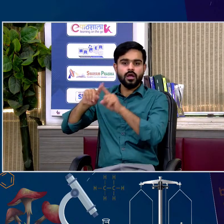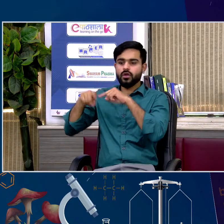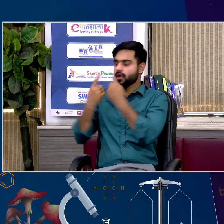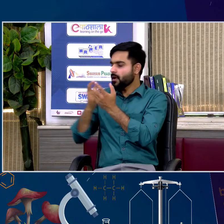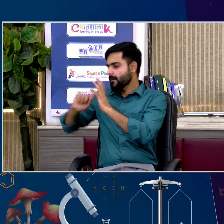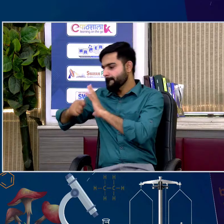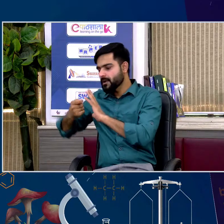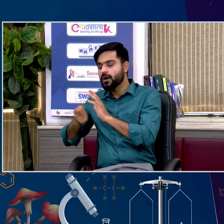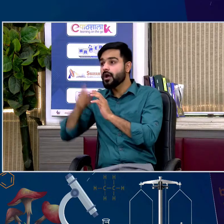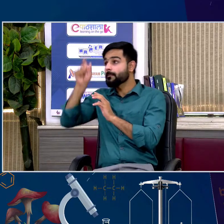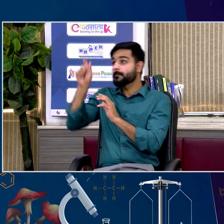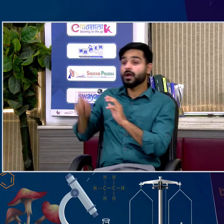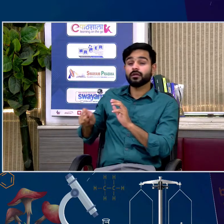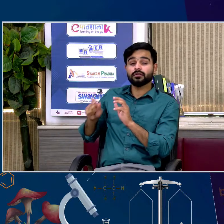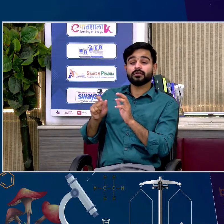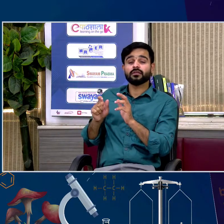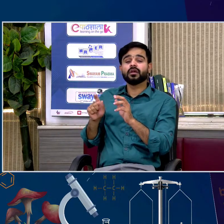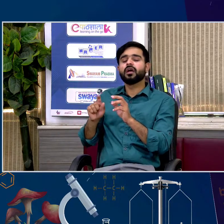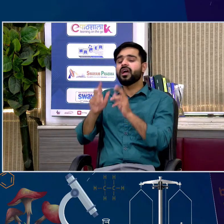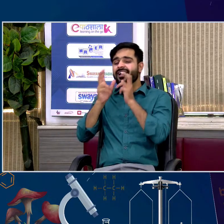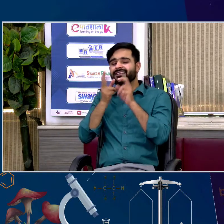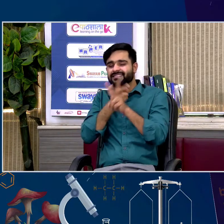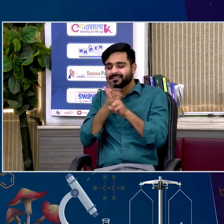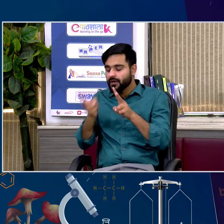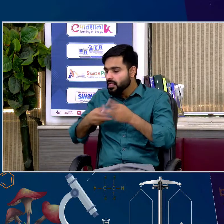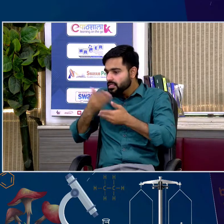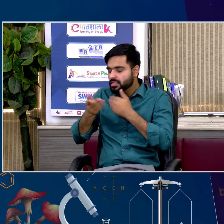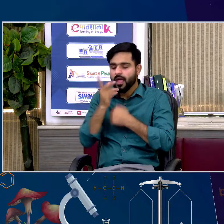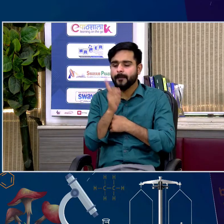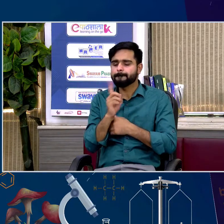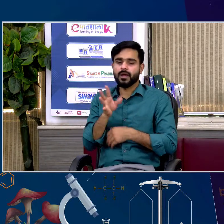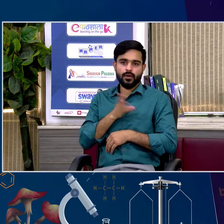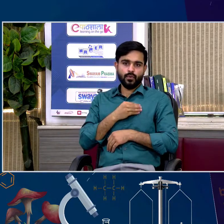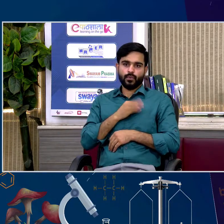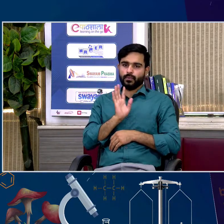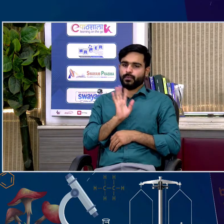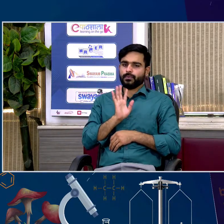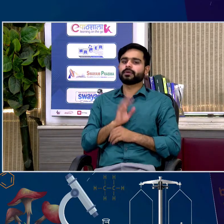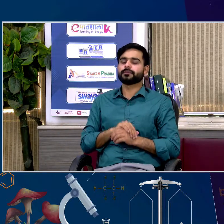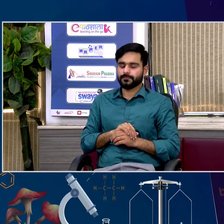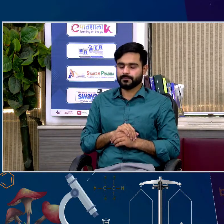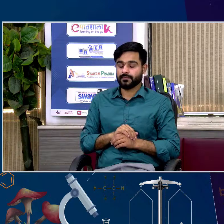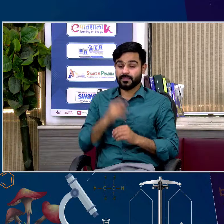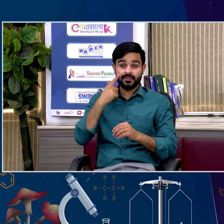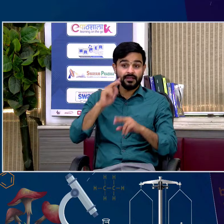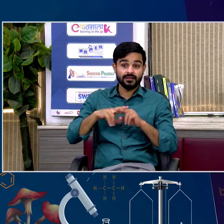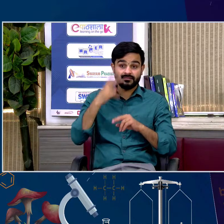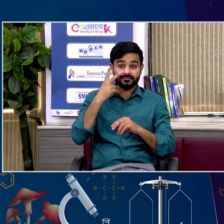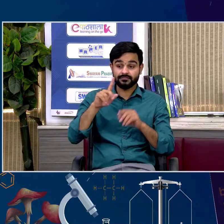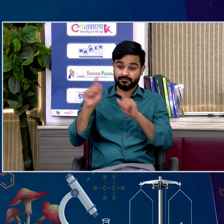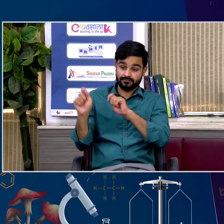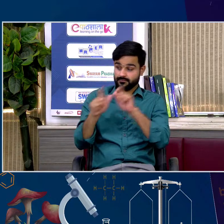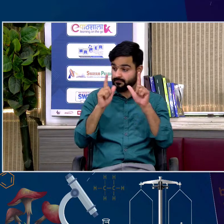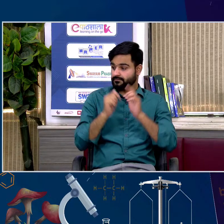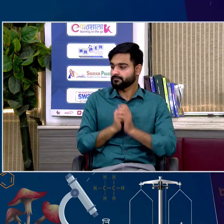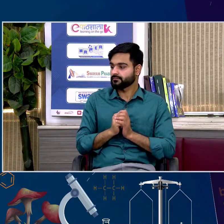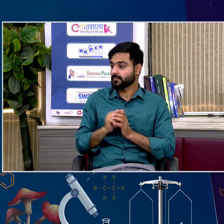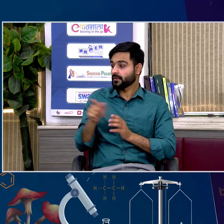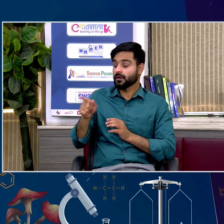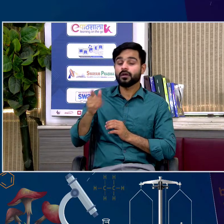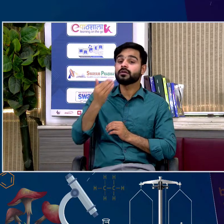man is going to come and he's going to pick you up. Say what you mean. As you can see in the next slide,